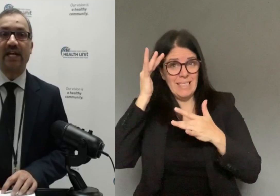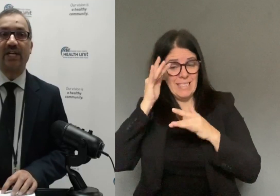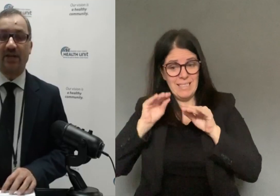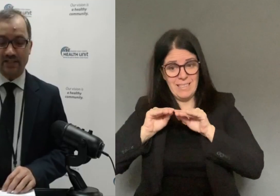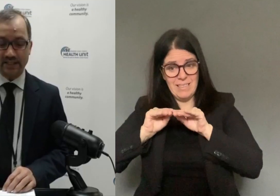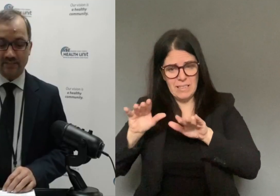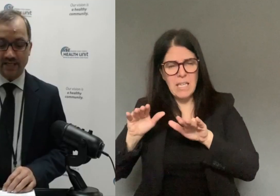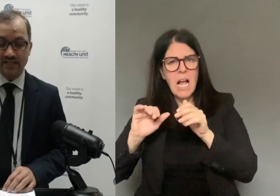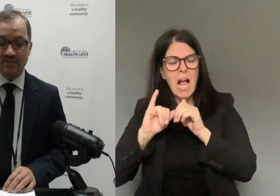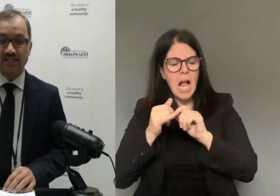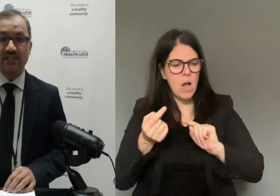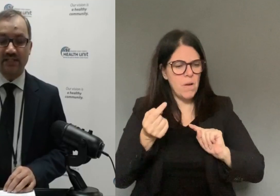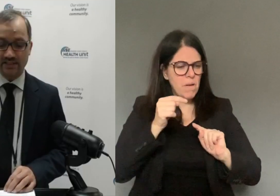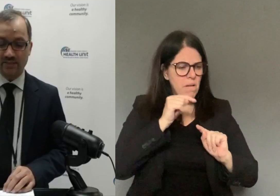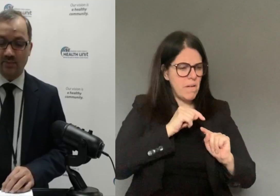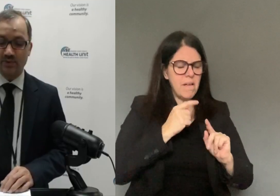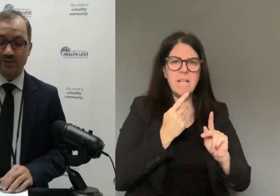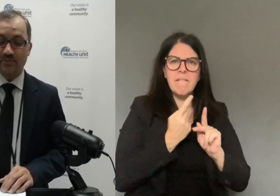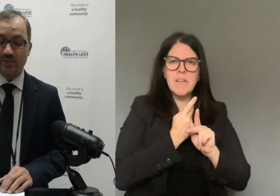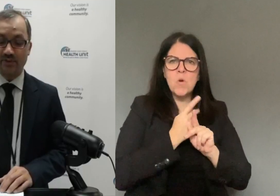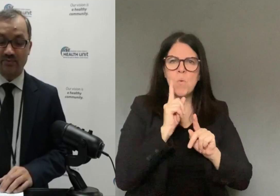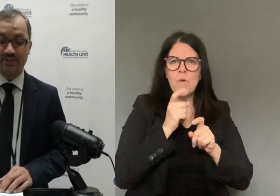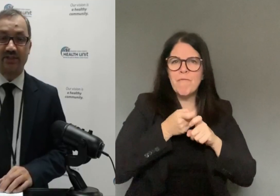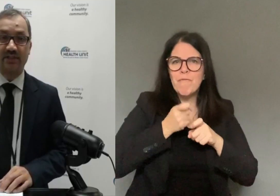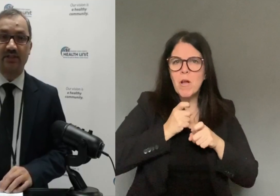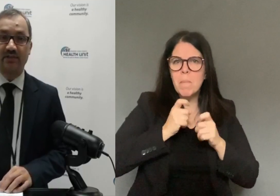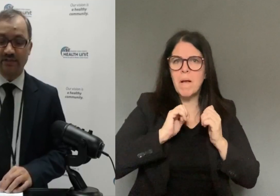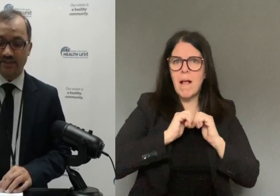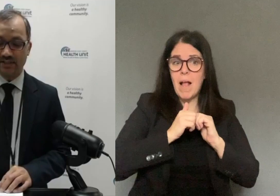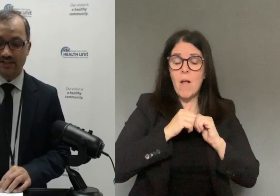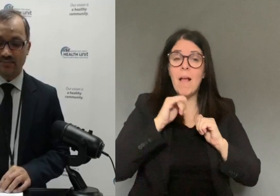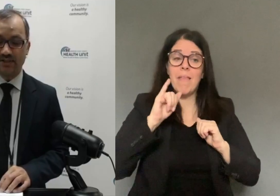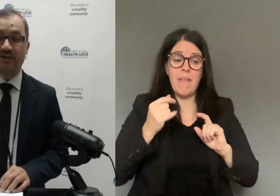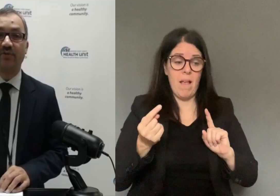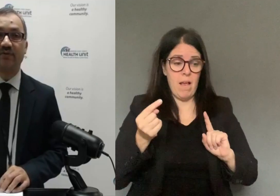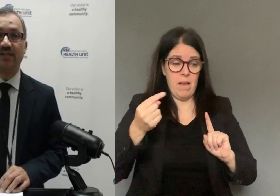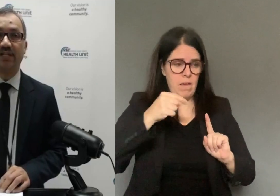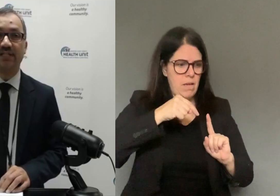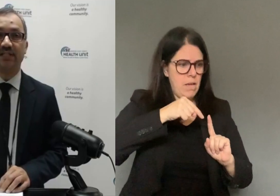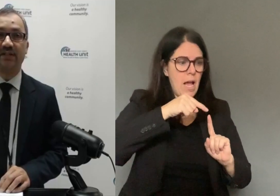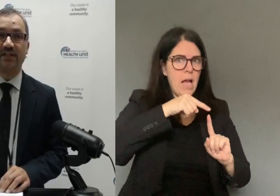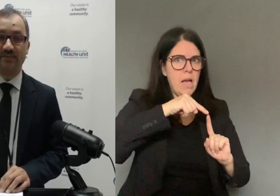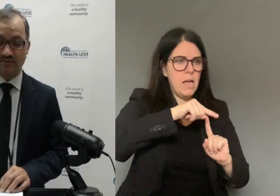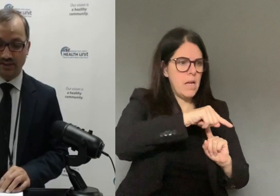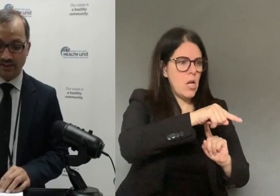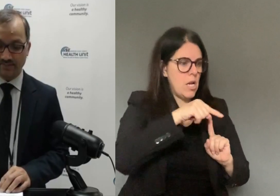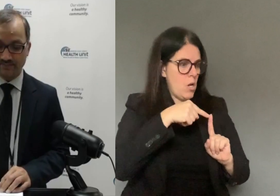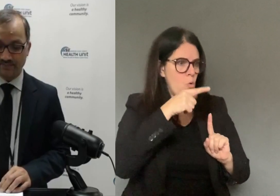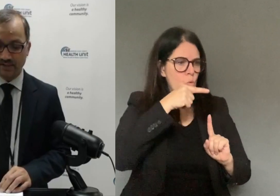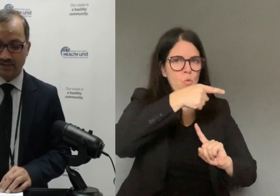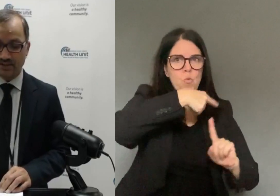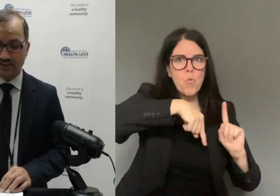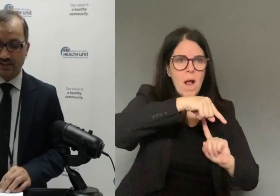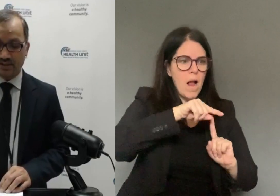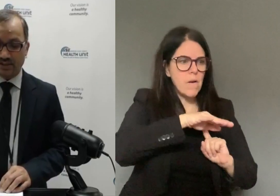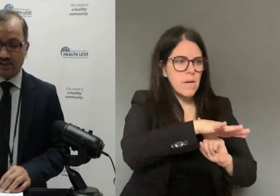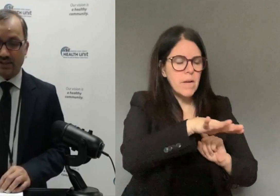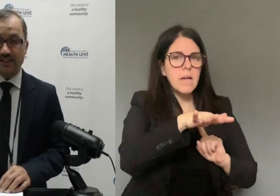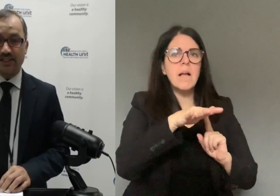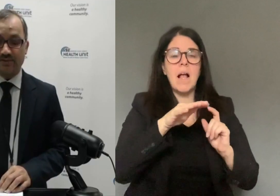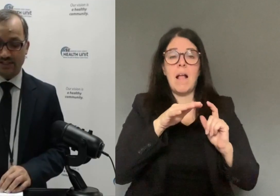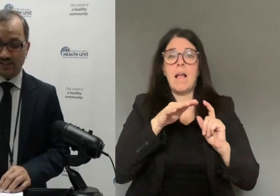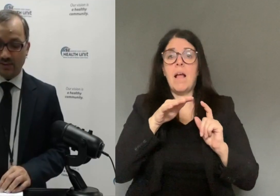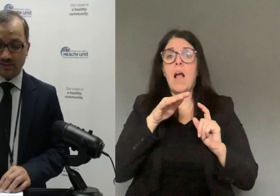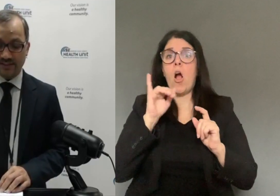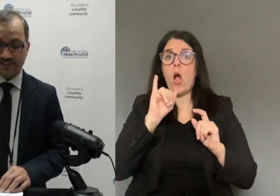tracing and contact management is the most important measure to limit the spread of COVID-19 in our community.